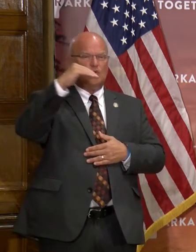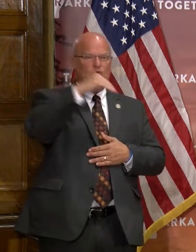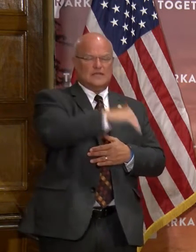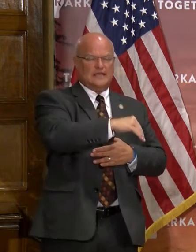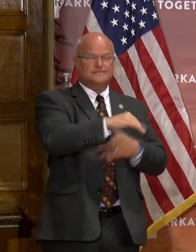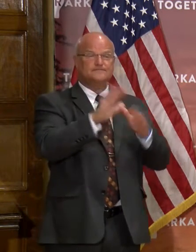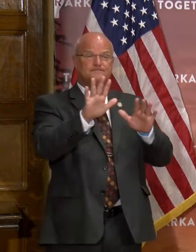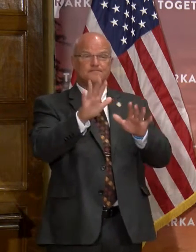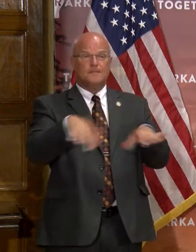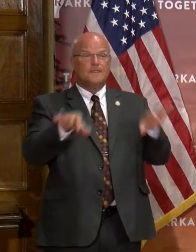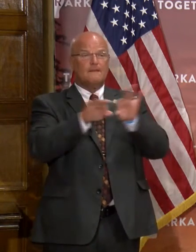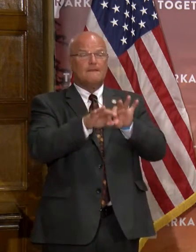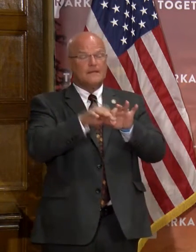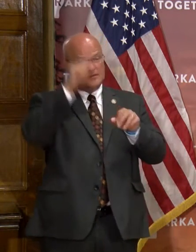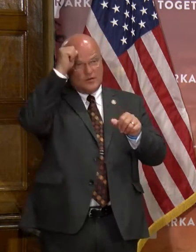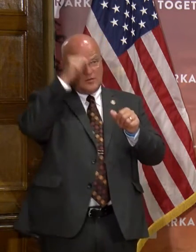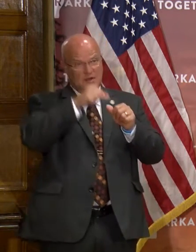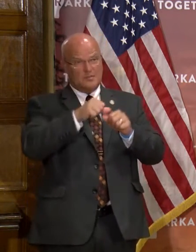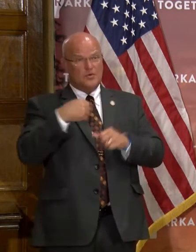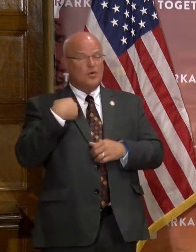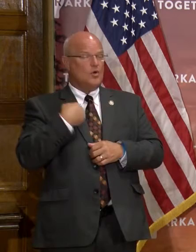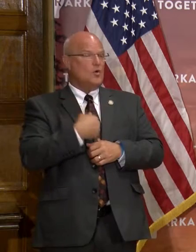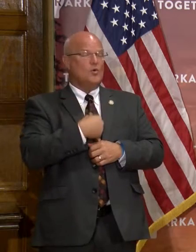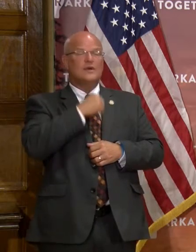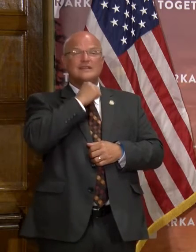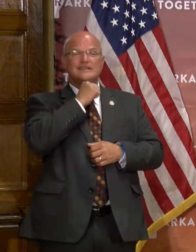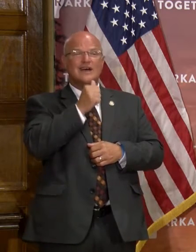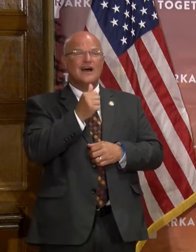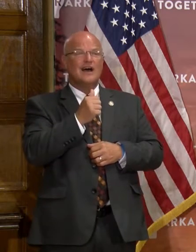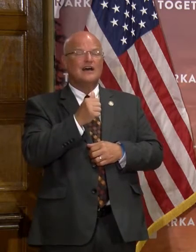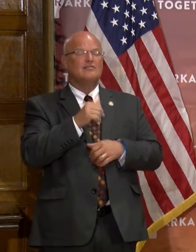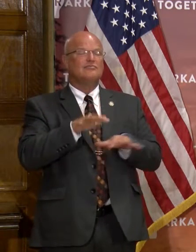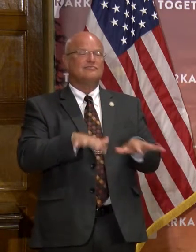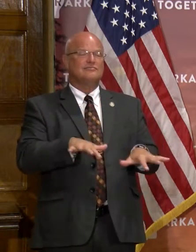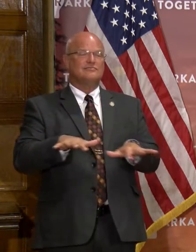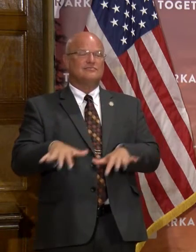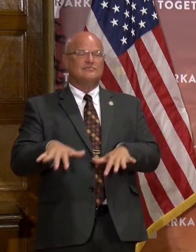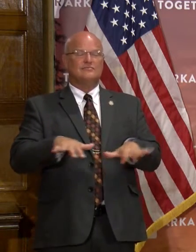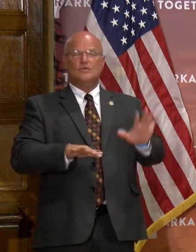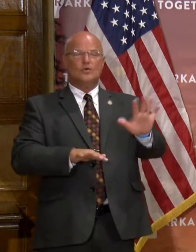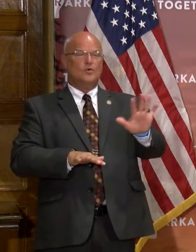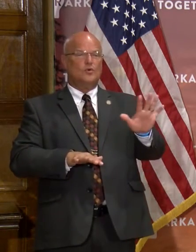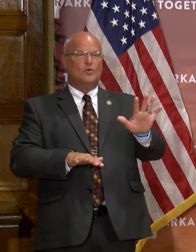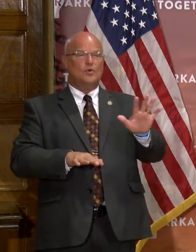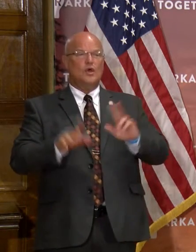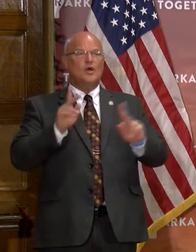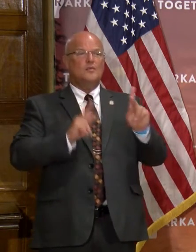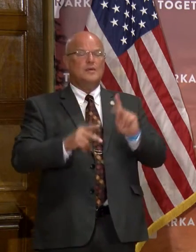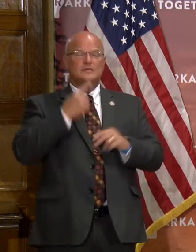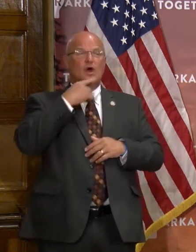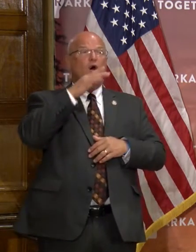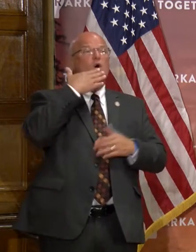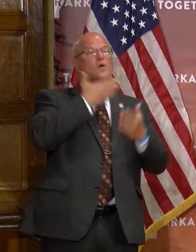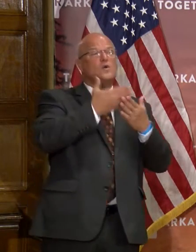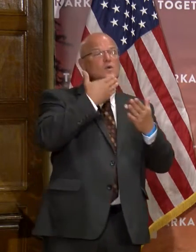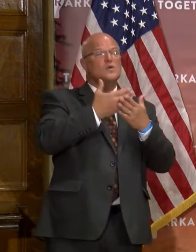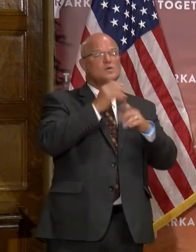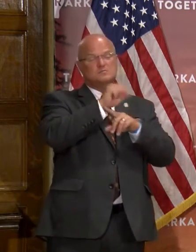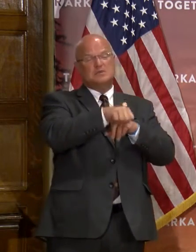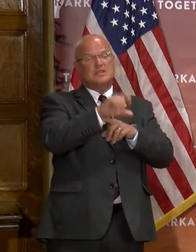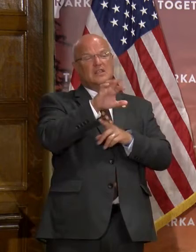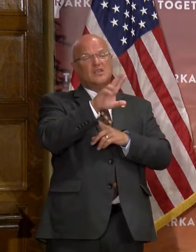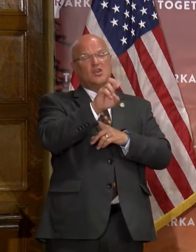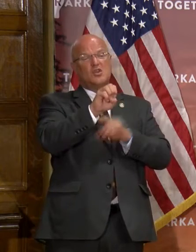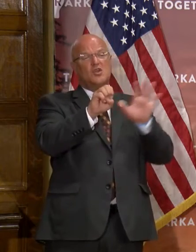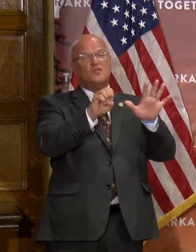to keep in mind that we shouldn't slack as we start to see these better numbers. I mean, everybody starts to say, yes, we're beating the